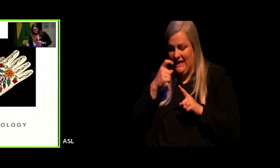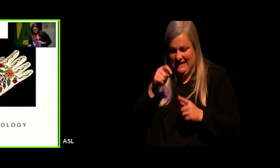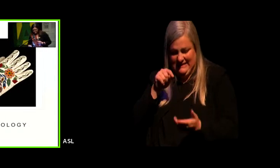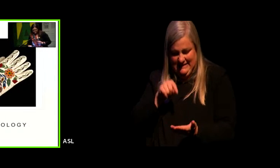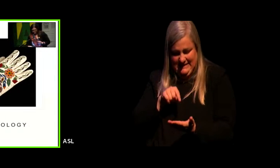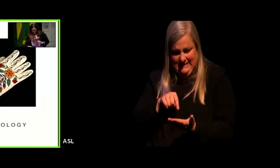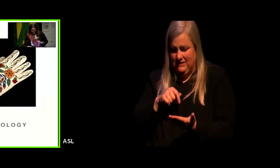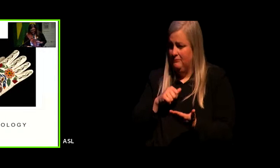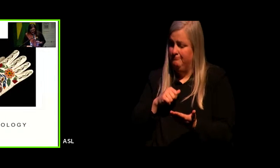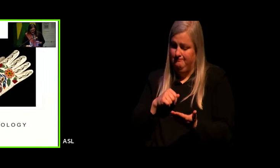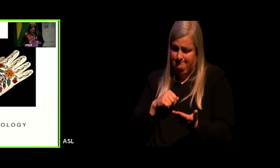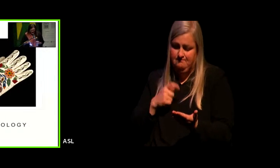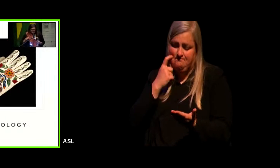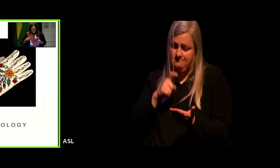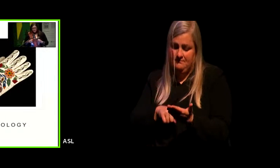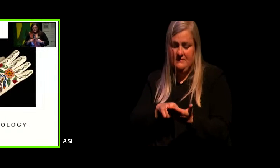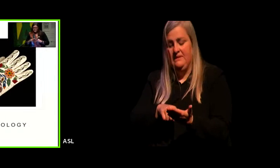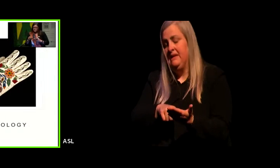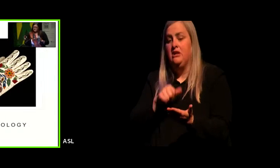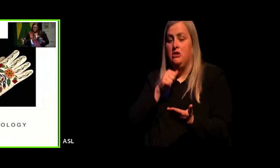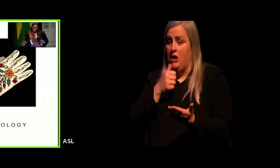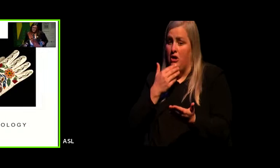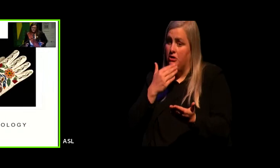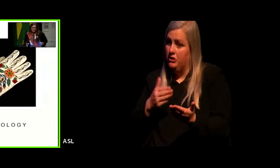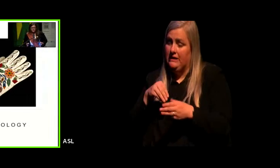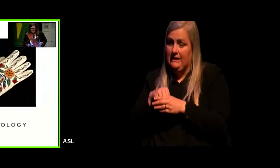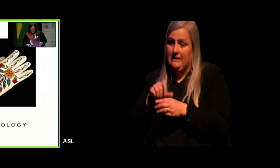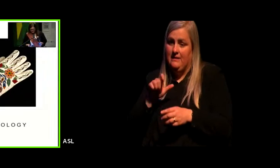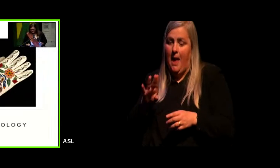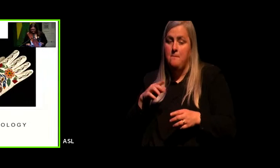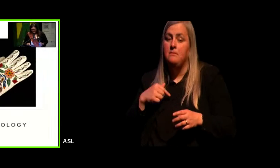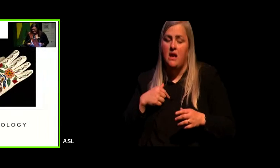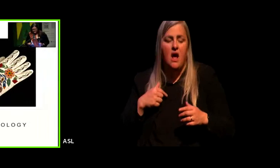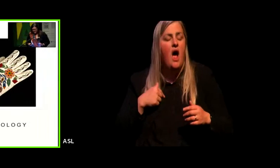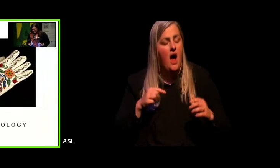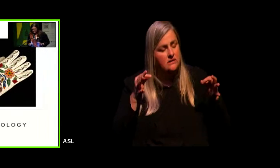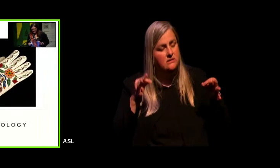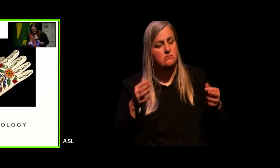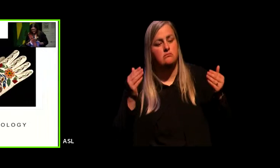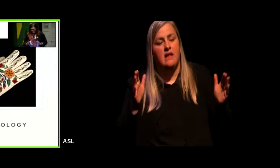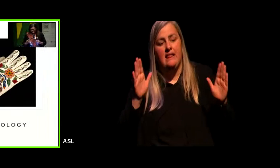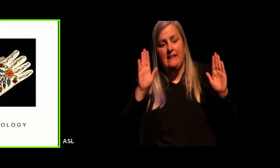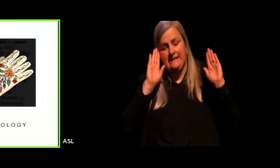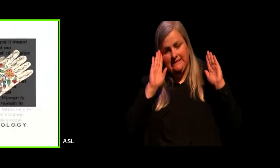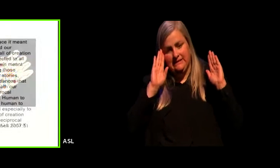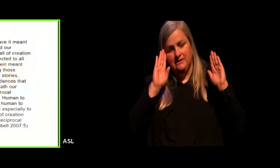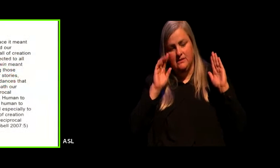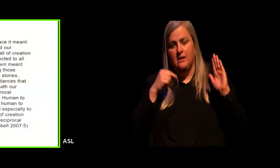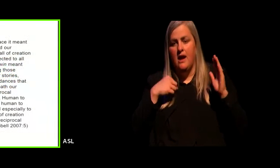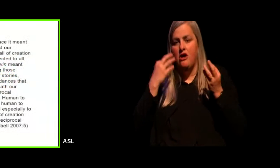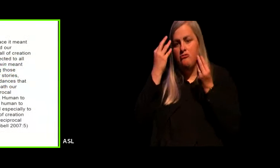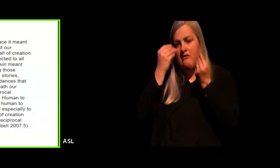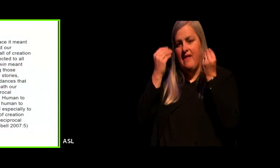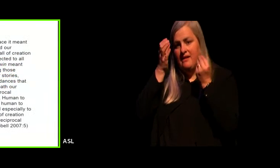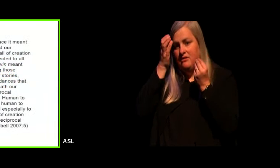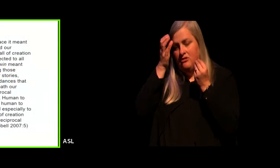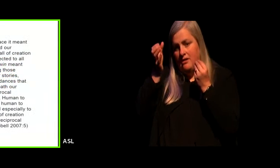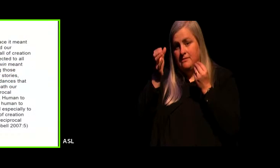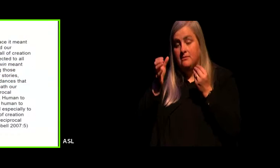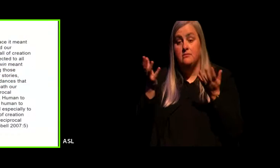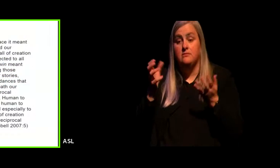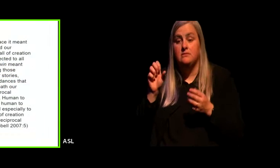listened. And this really was a transformative moment for me, because it had me reflect on a concept that Solène